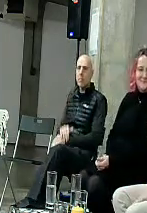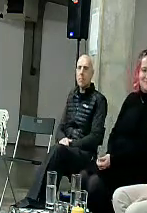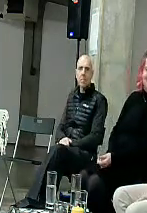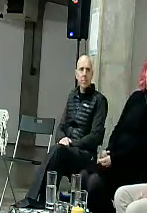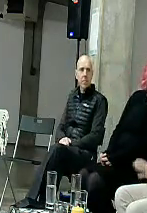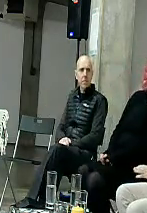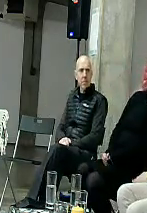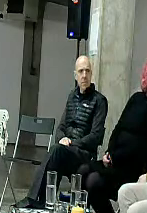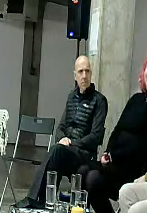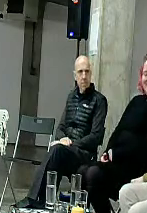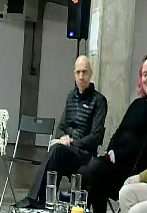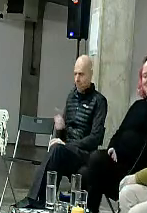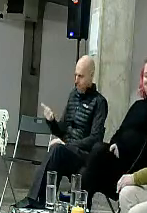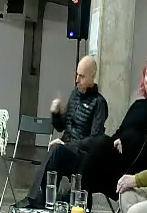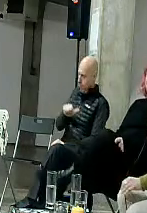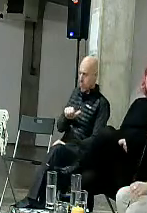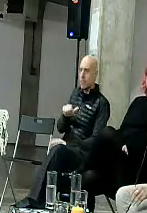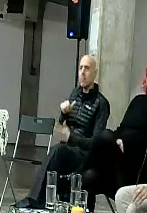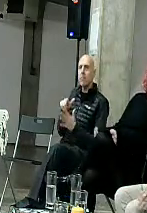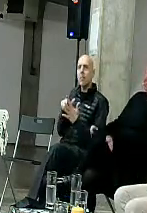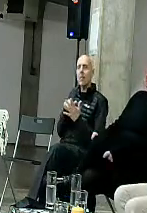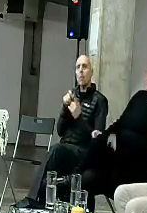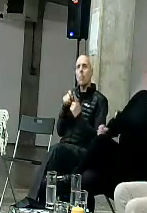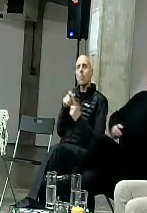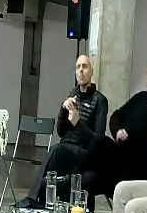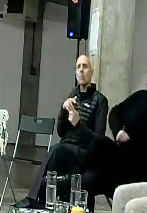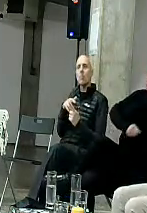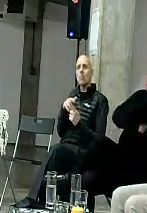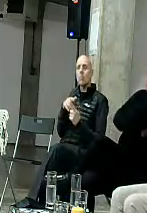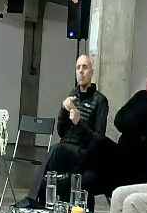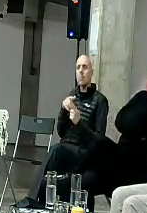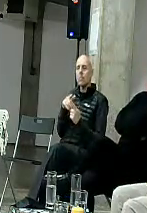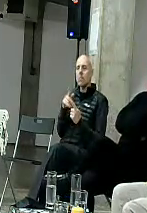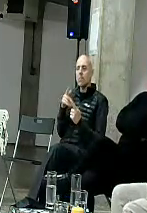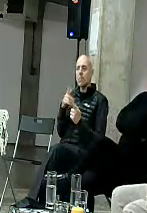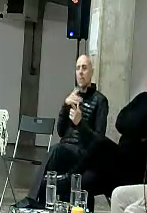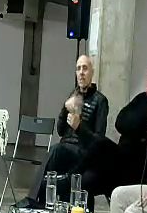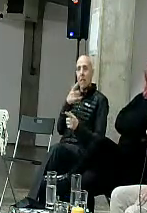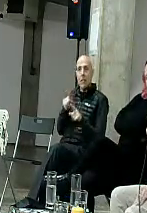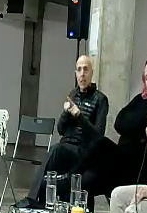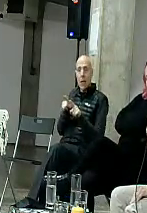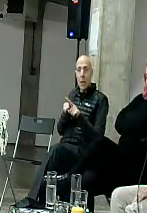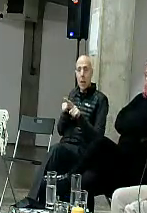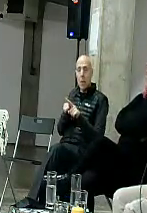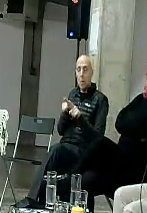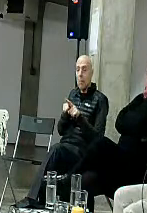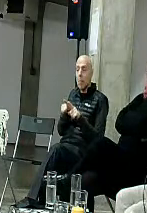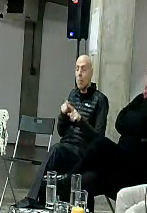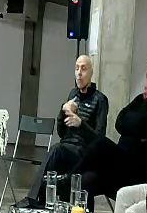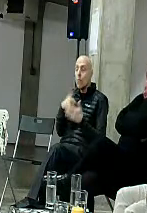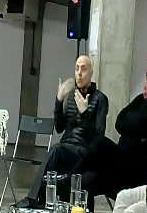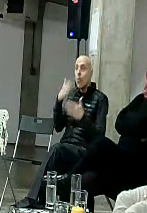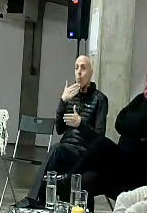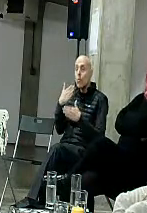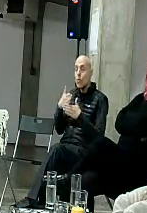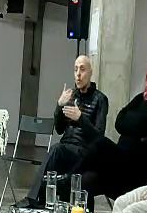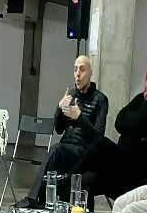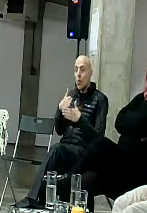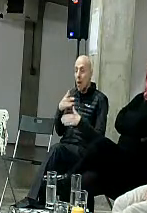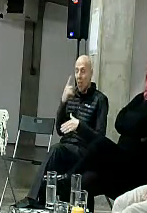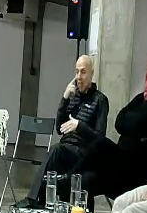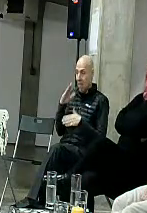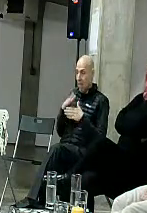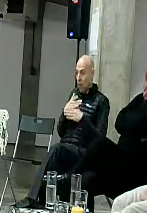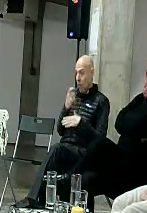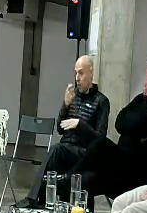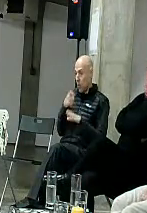I feel so the same. So you don't know what to do in the first few years. I think I must have been in a dream for